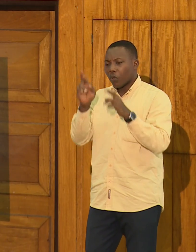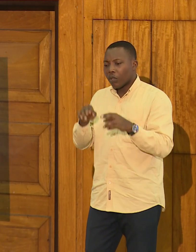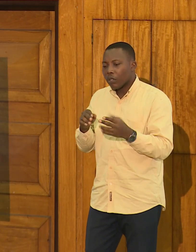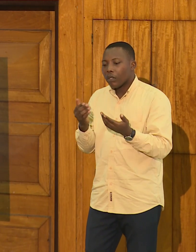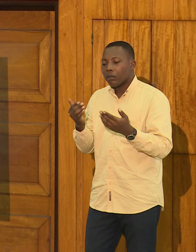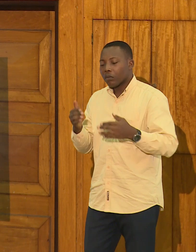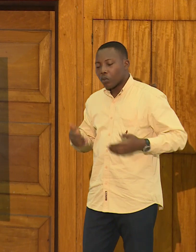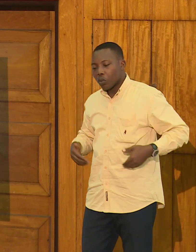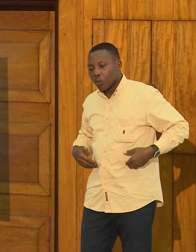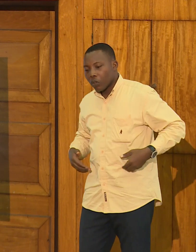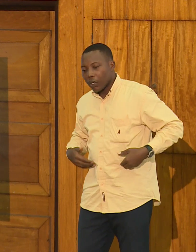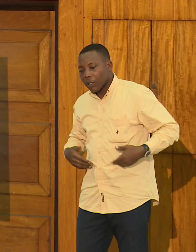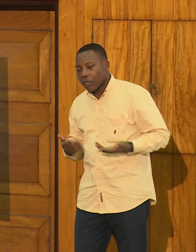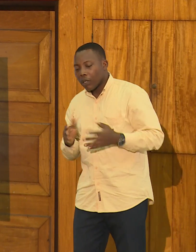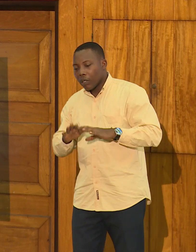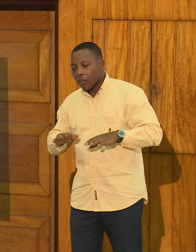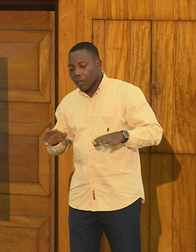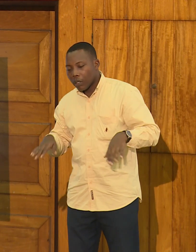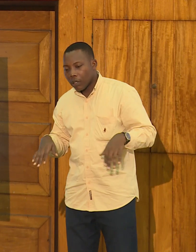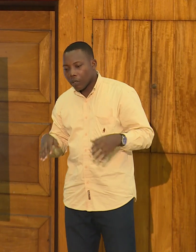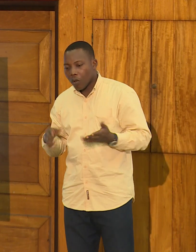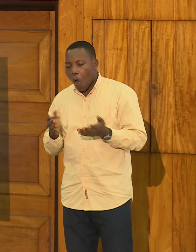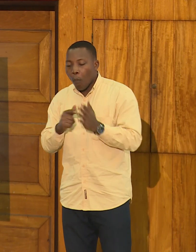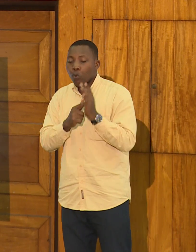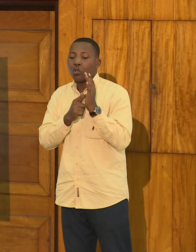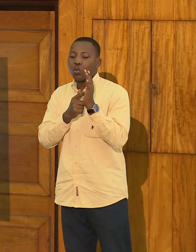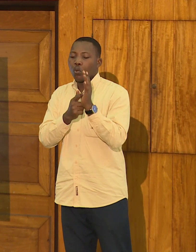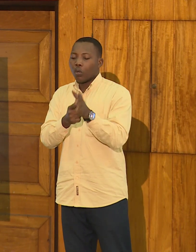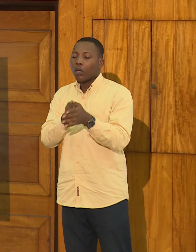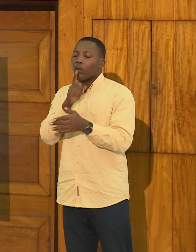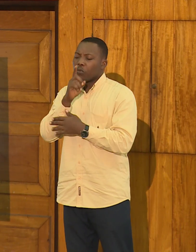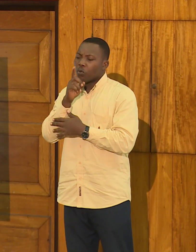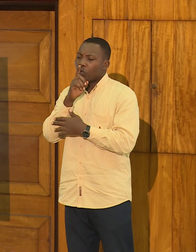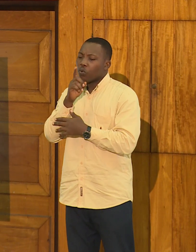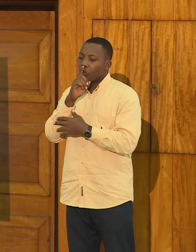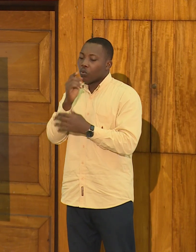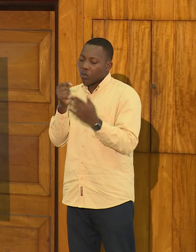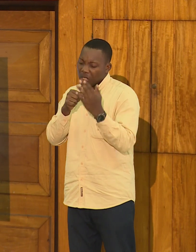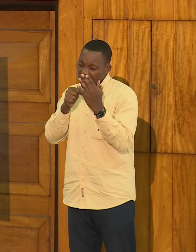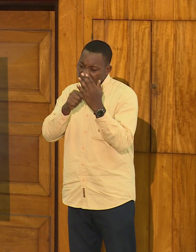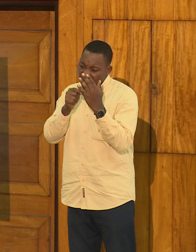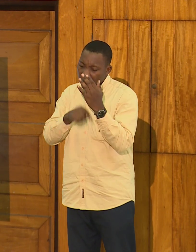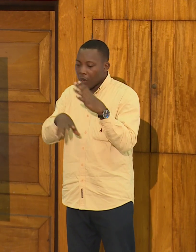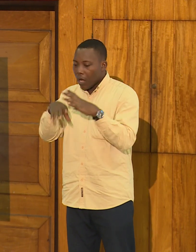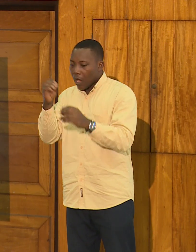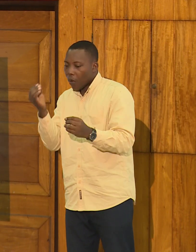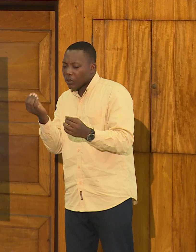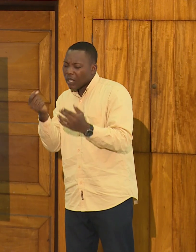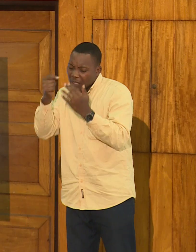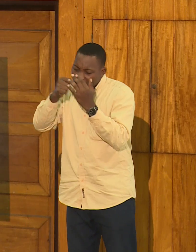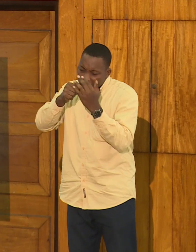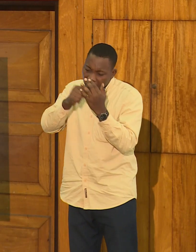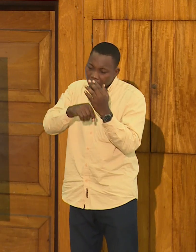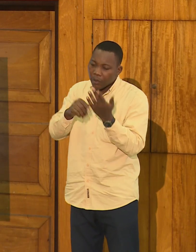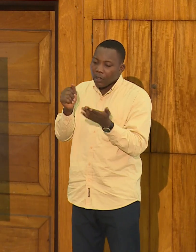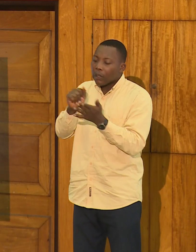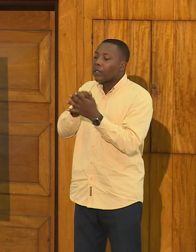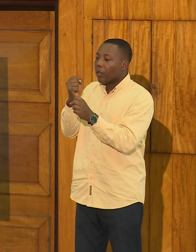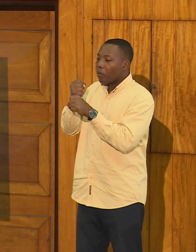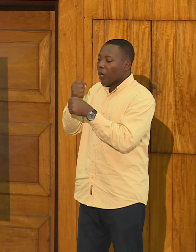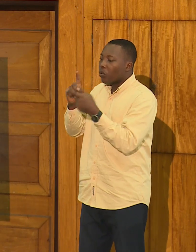young people living with HIV exhibited enhanced inter and intra-personal skills that led to